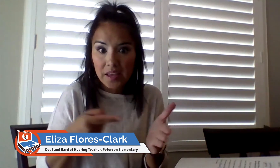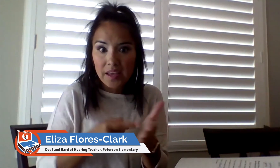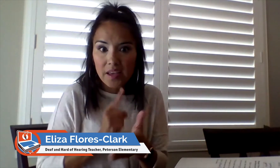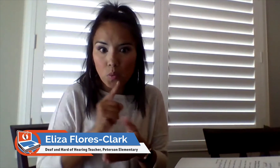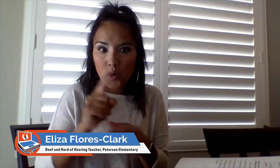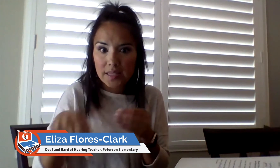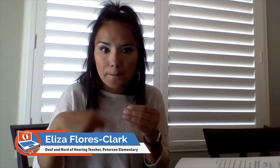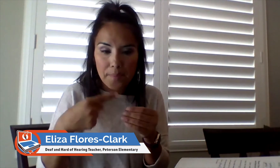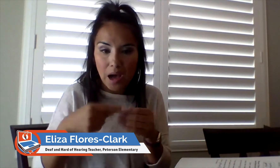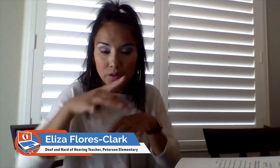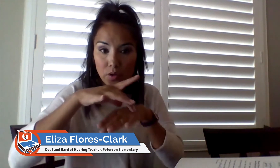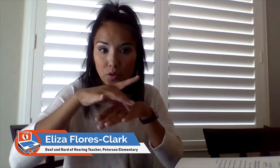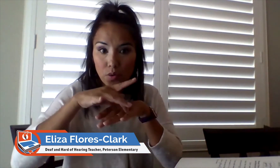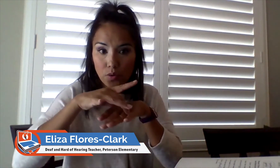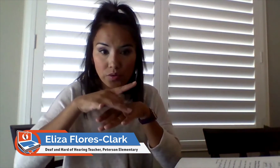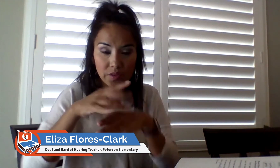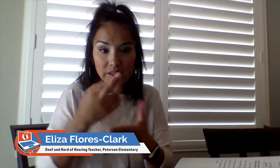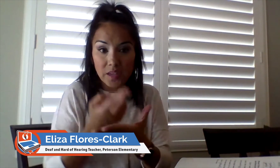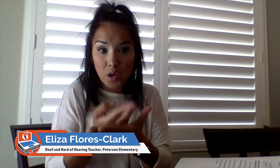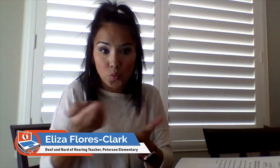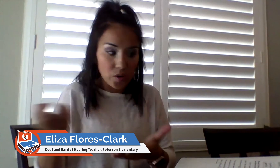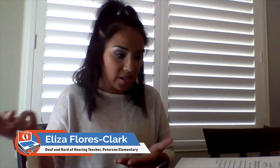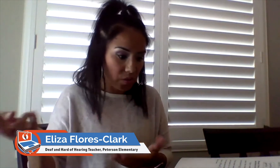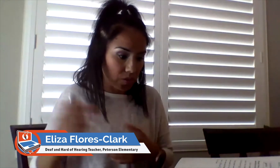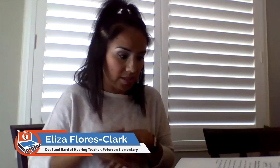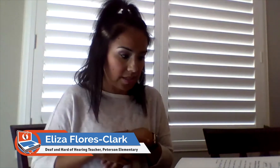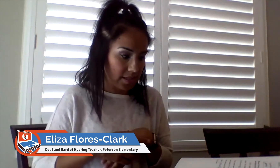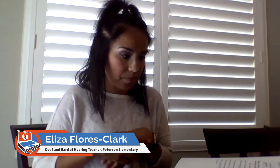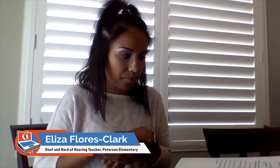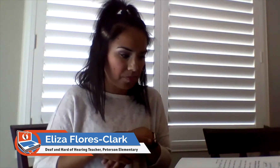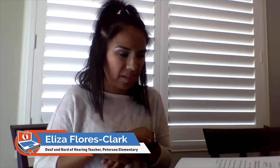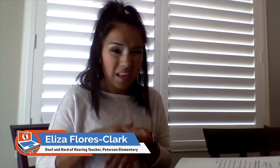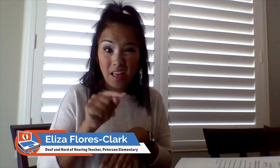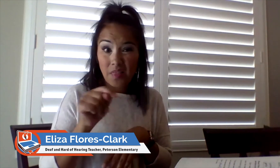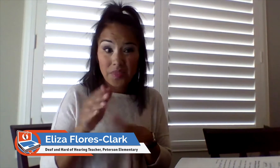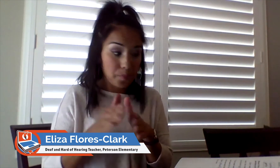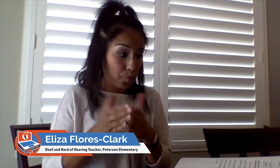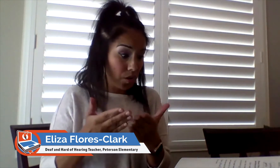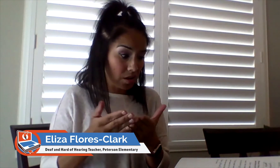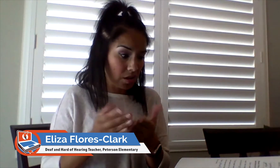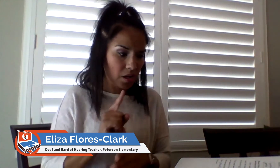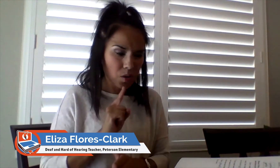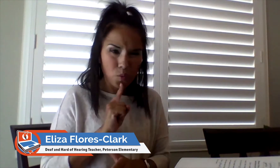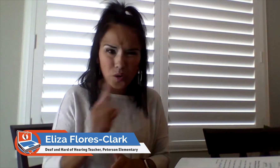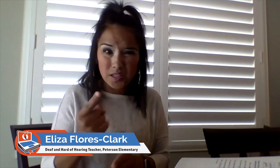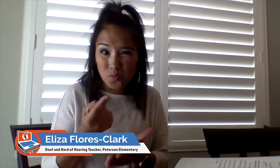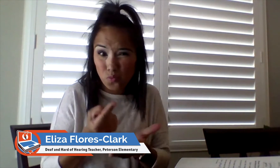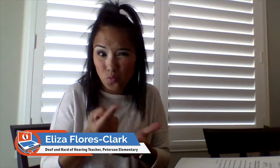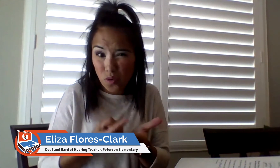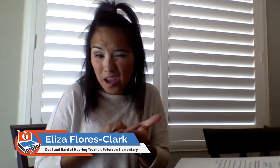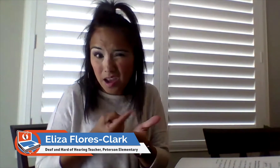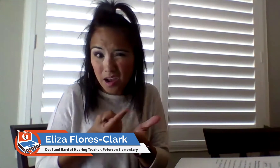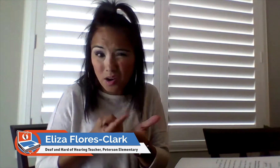It was about Earth's resources. The book was